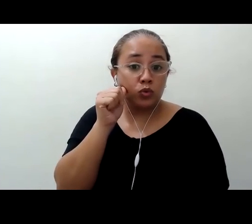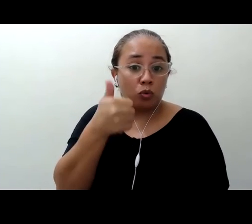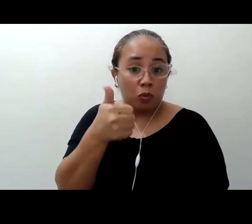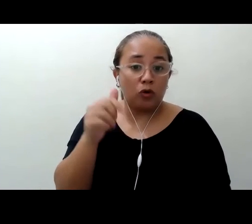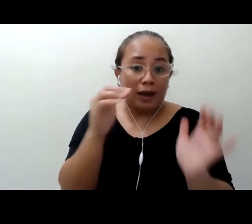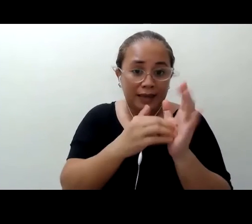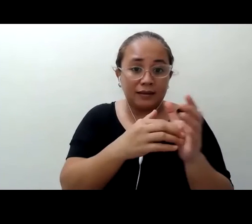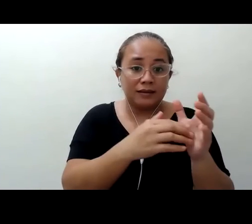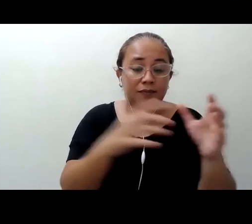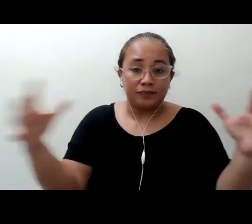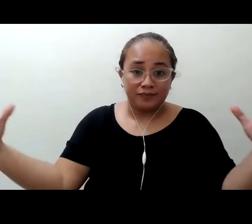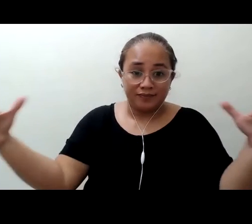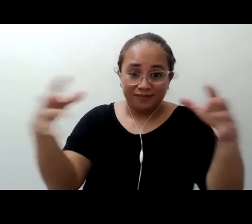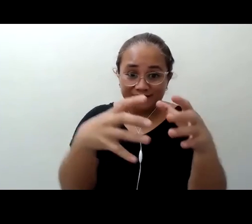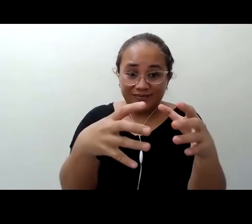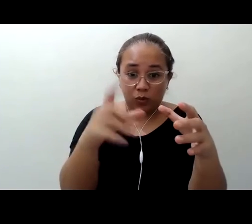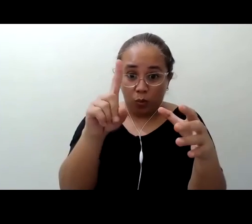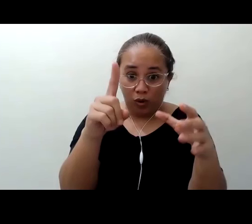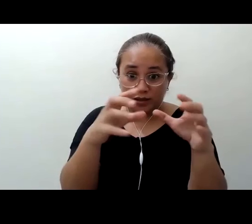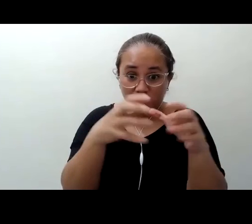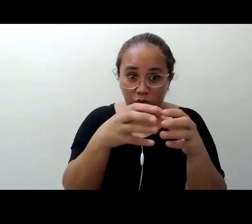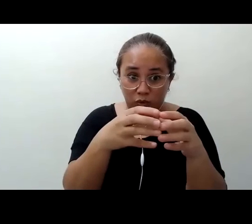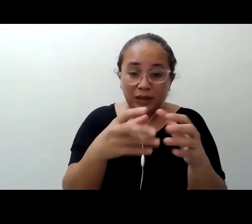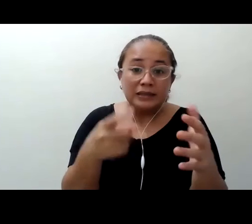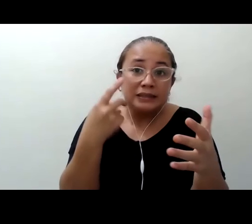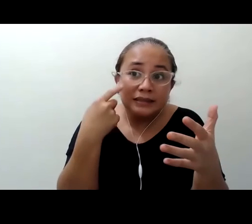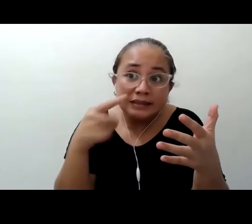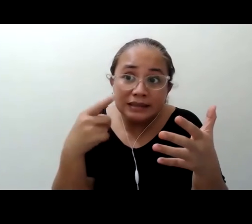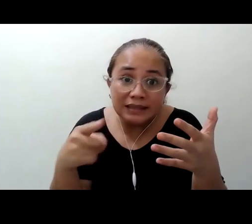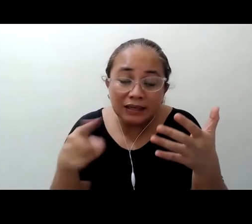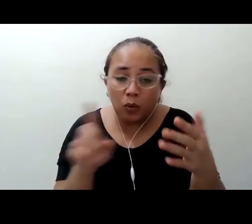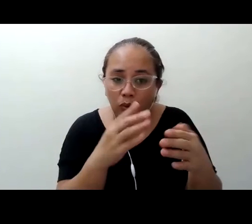group and then we will see the progress.